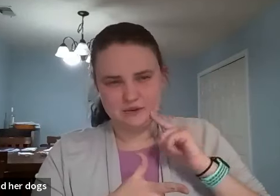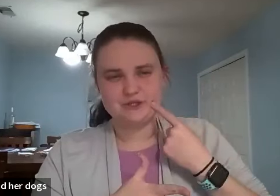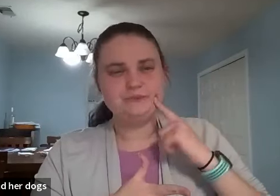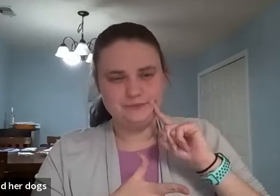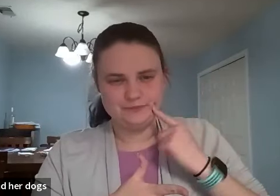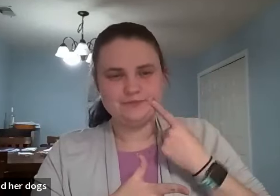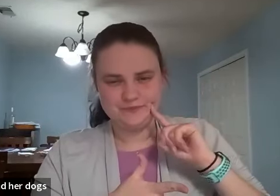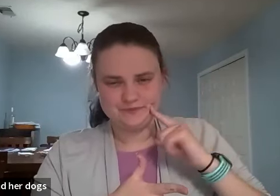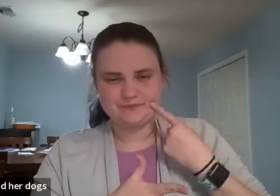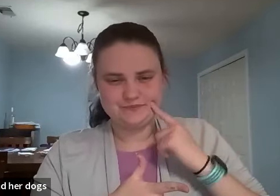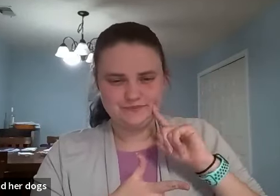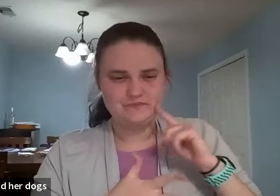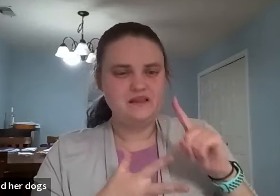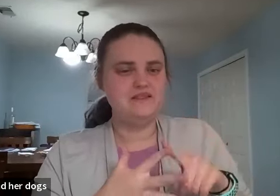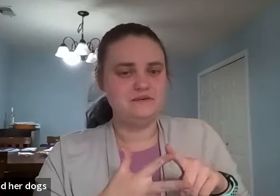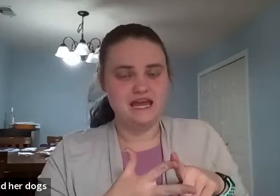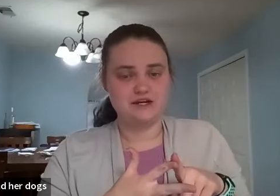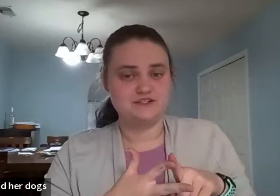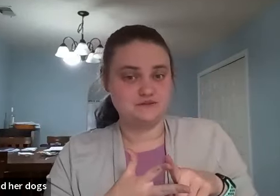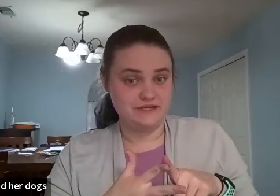sour. Mm-hmm. Then we had our